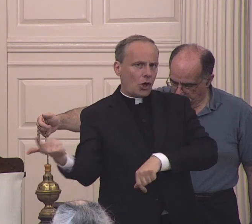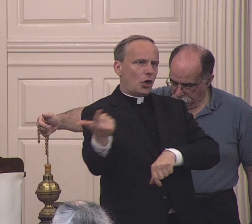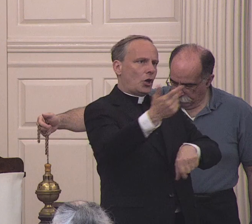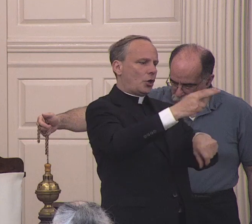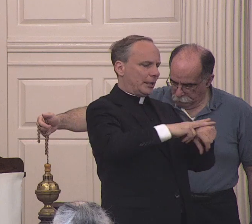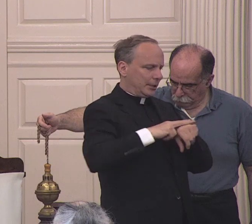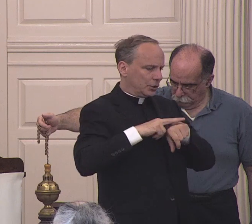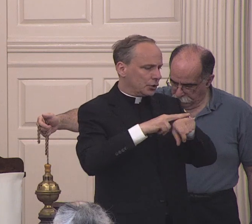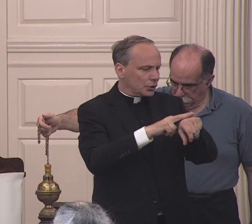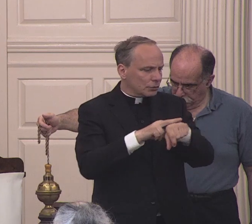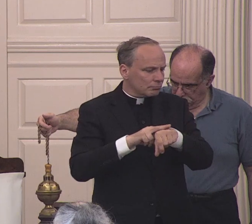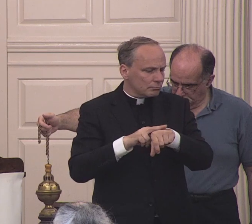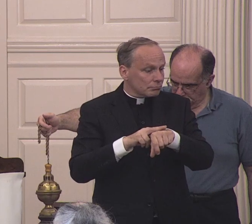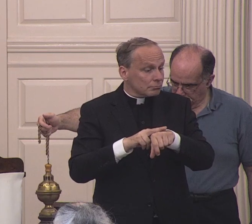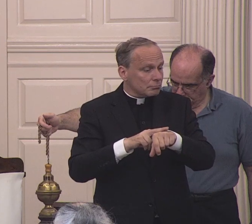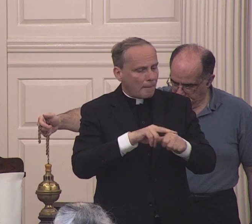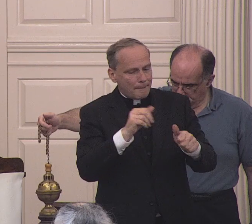nations,